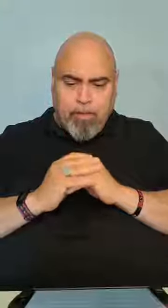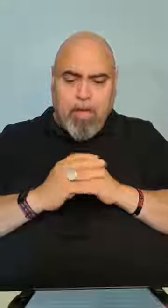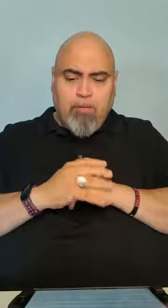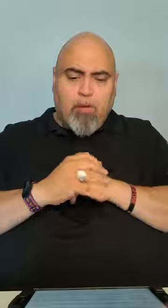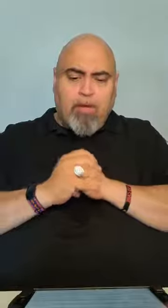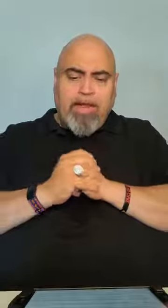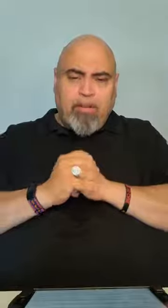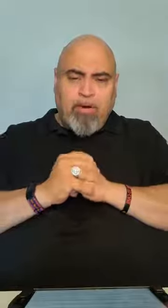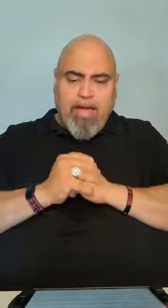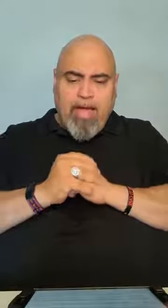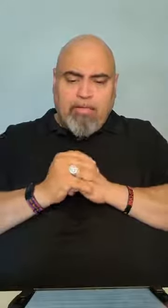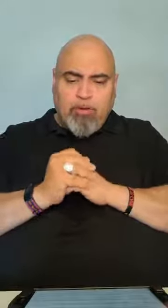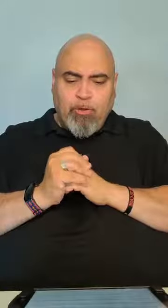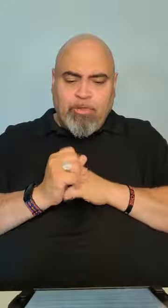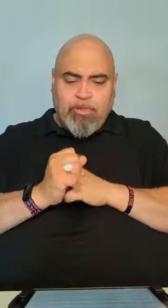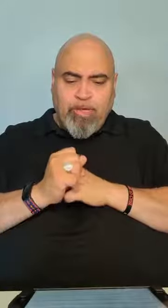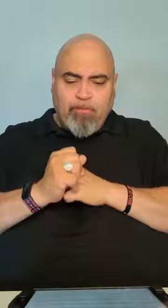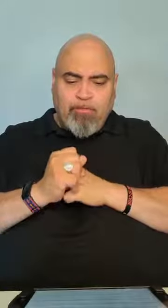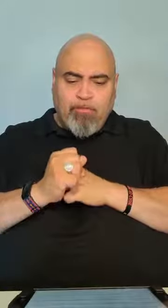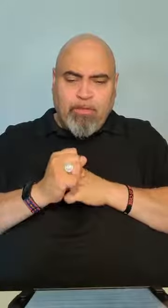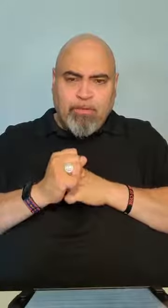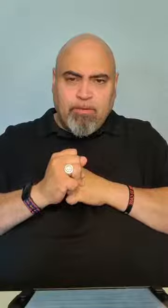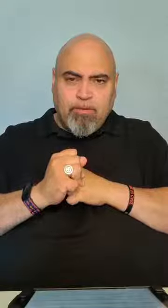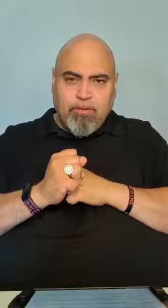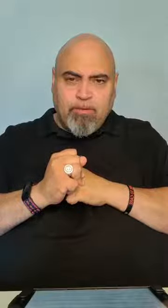Love your neighbor as yourself.